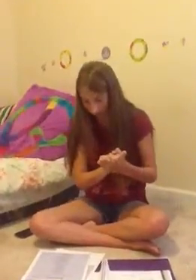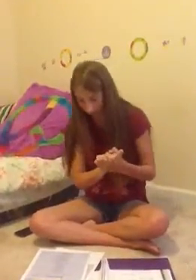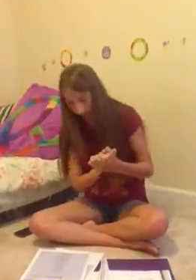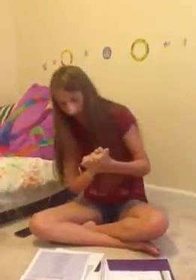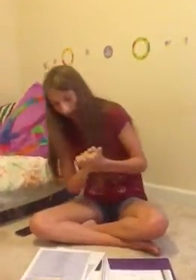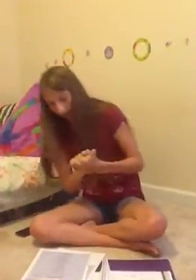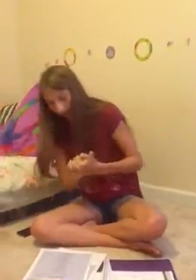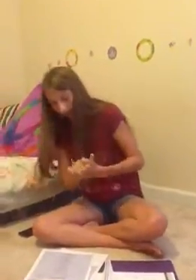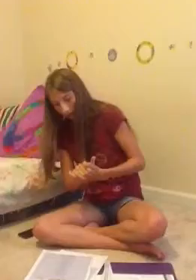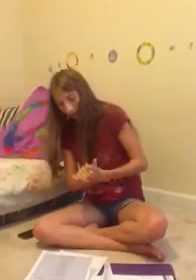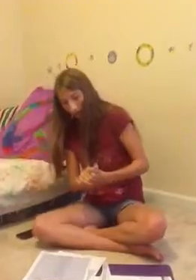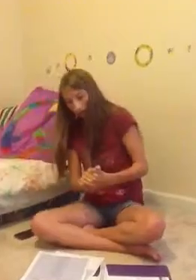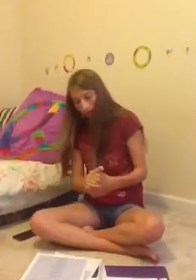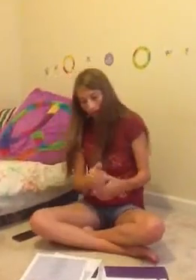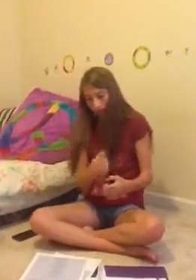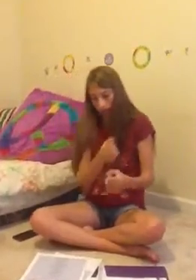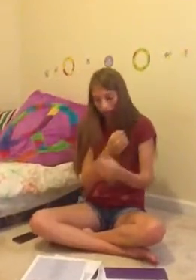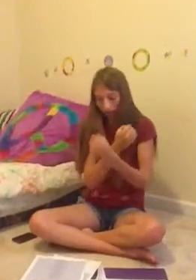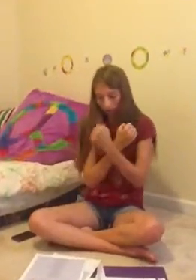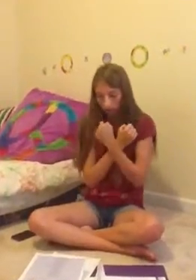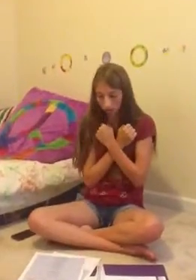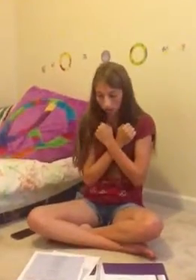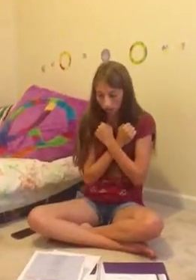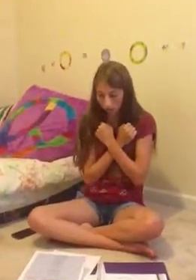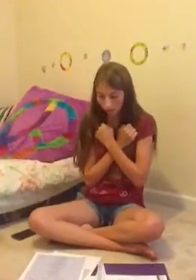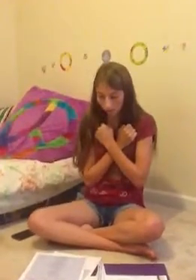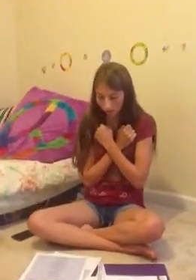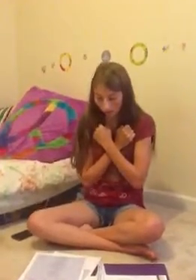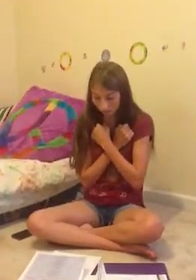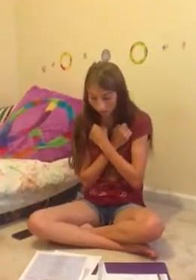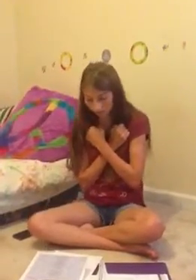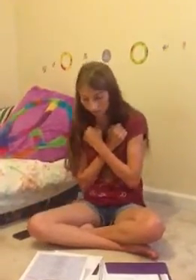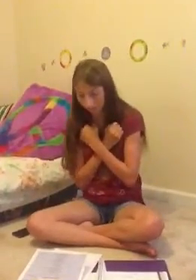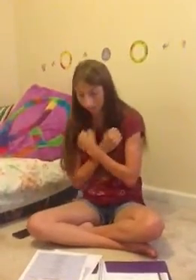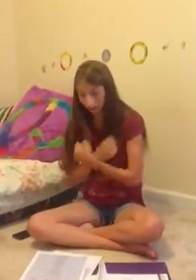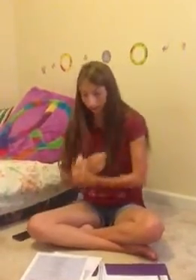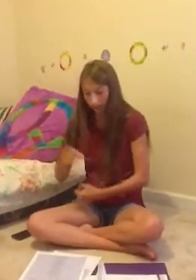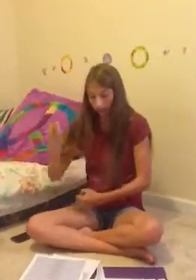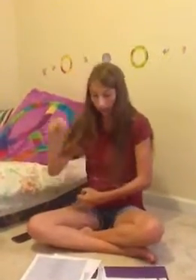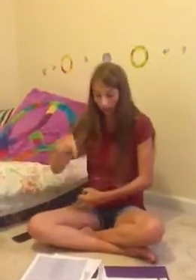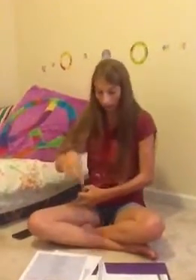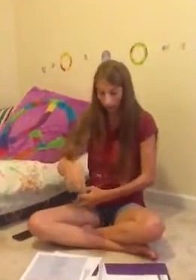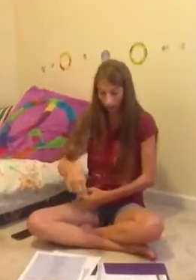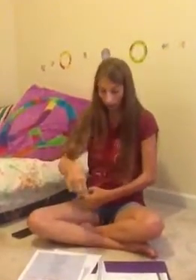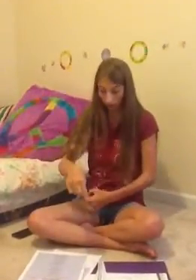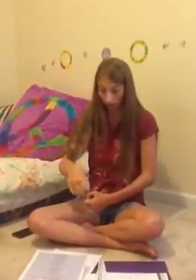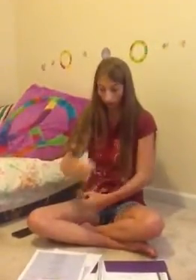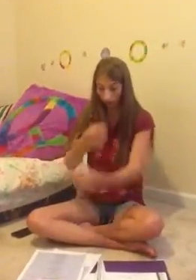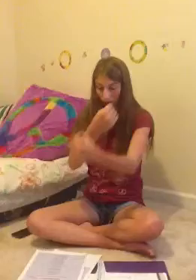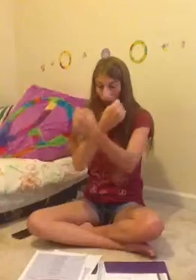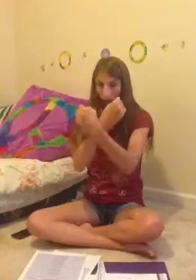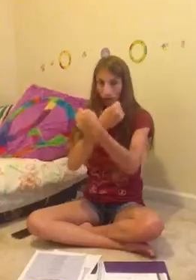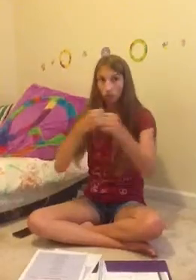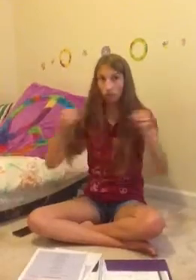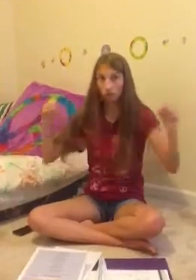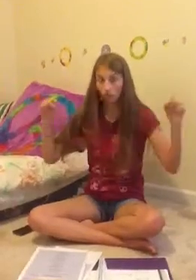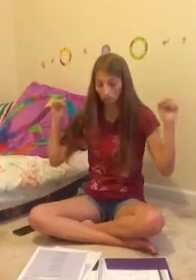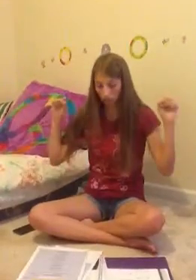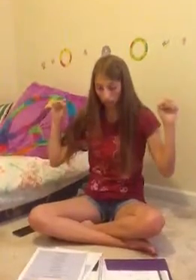And then the chorus is Love Came Down and Rescued Me.